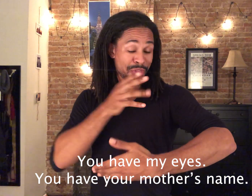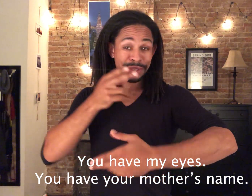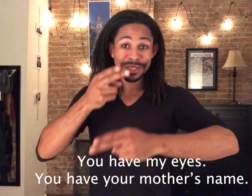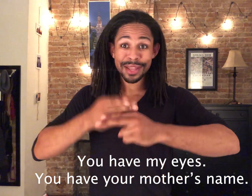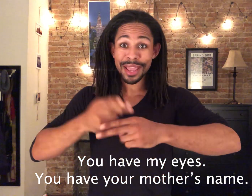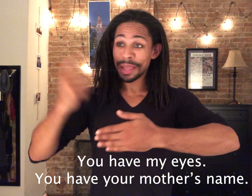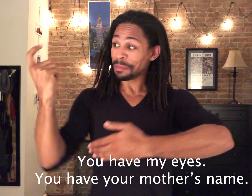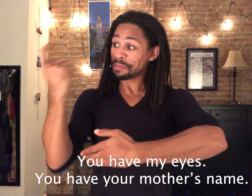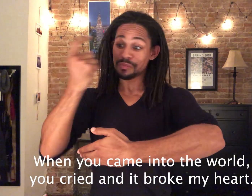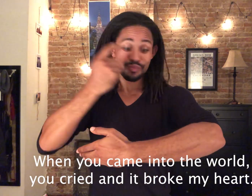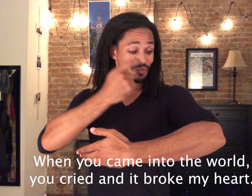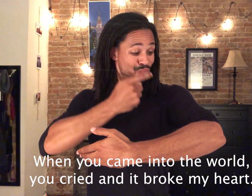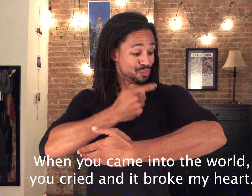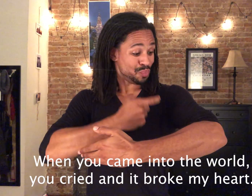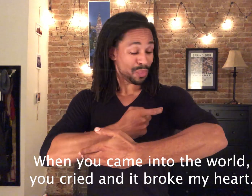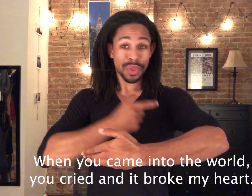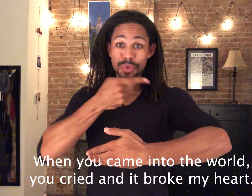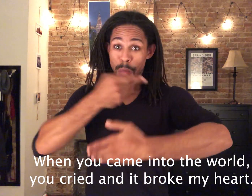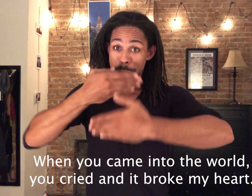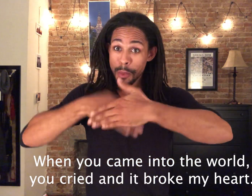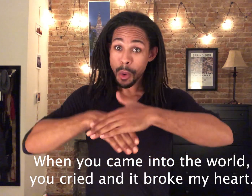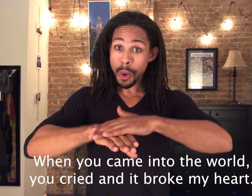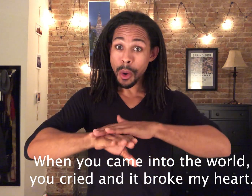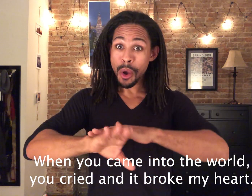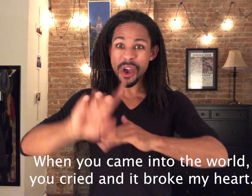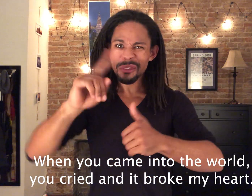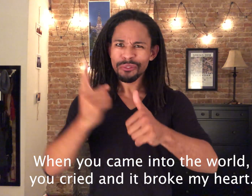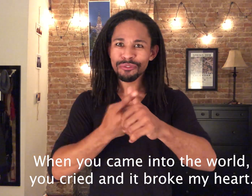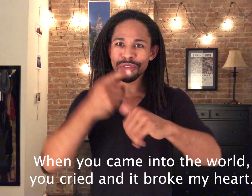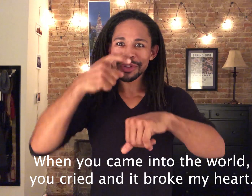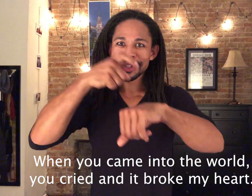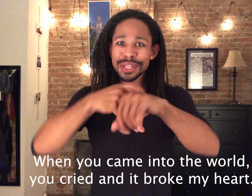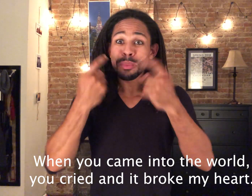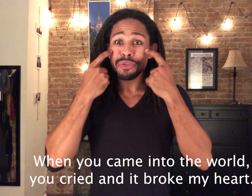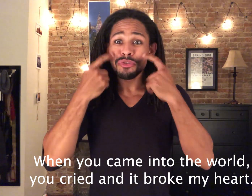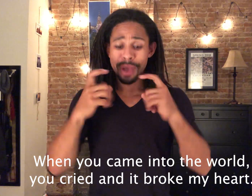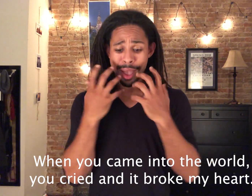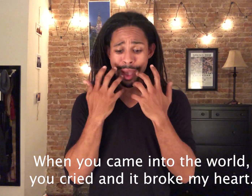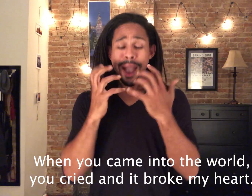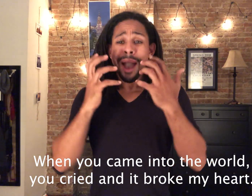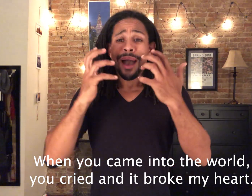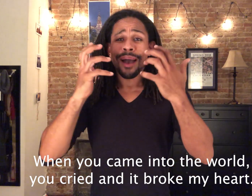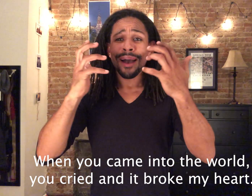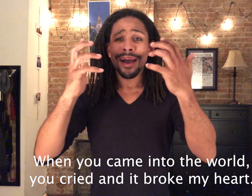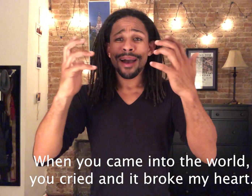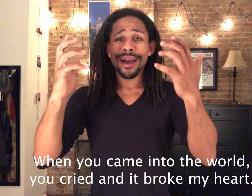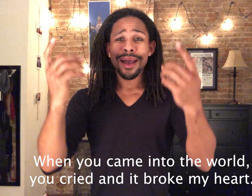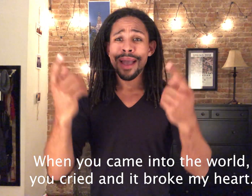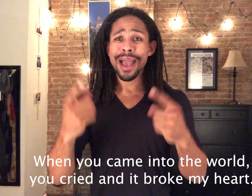name When you came into the world you cried And it broke my heart